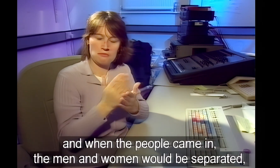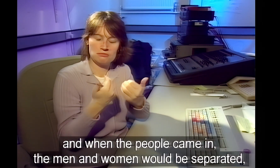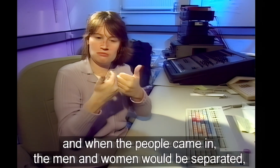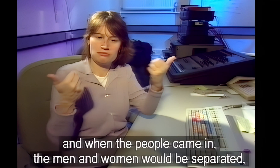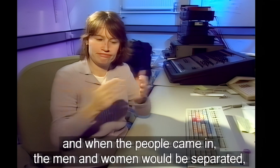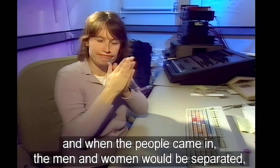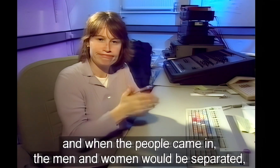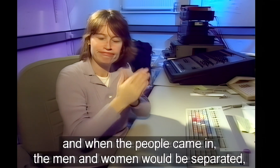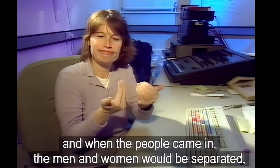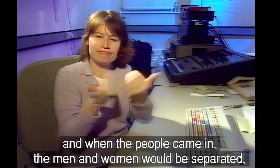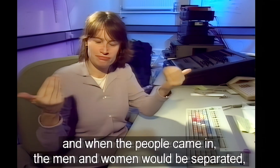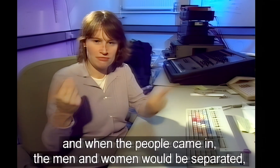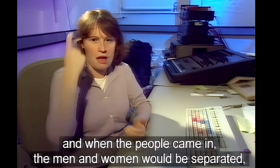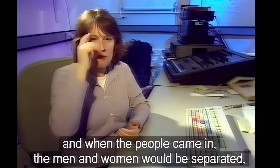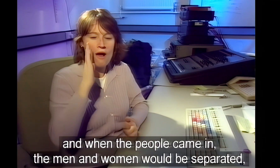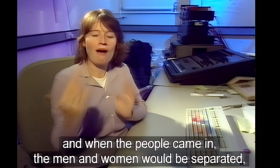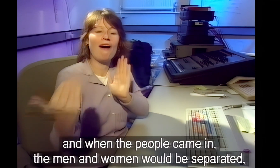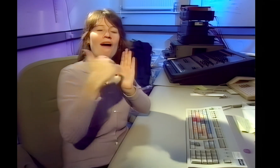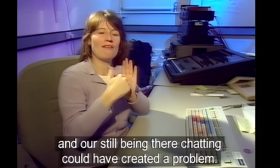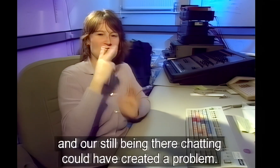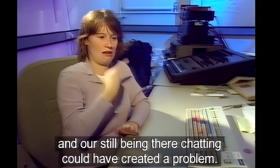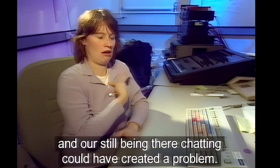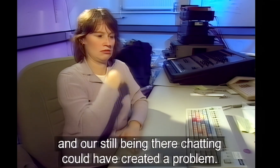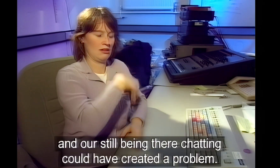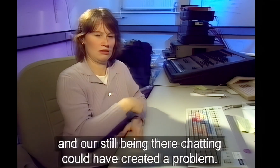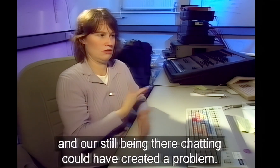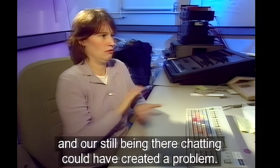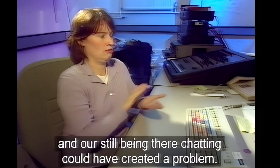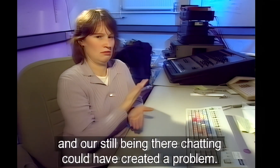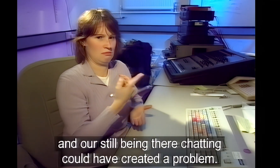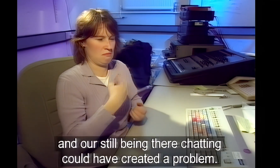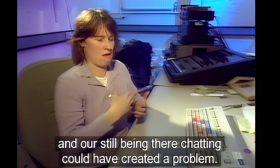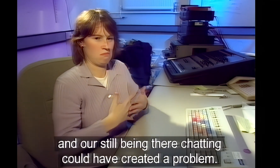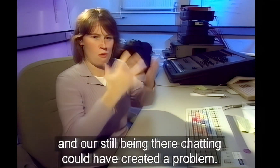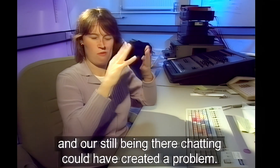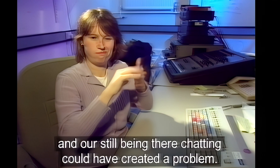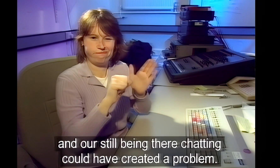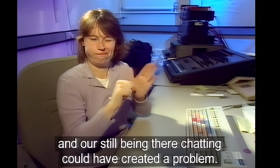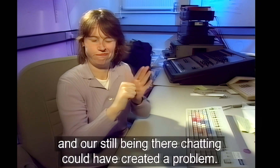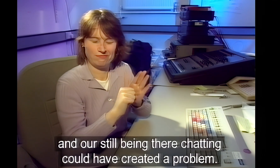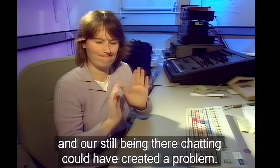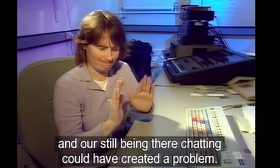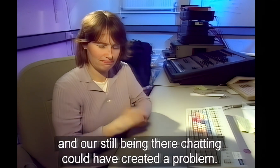the men and women would be separated for prayers. And if we'd still been in there chatting, it could have created a bit of a problem.